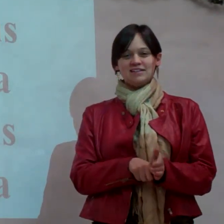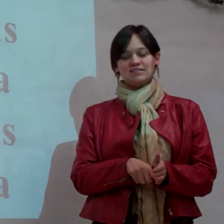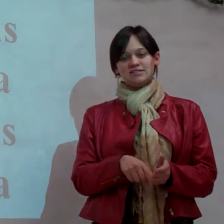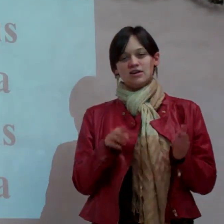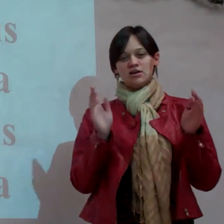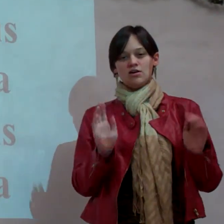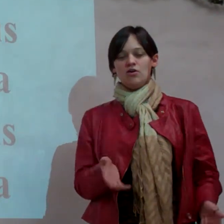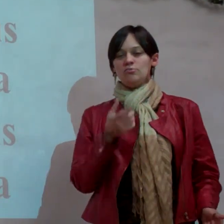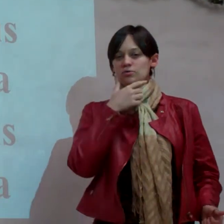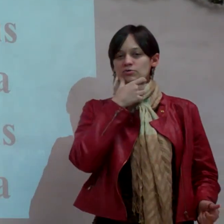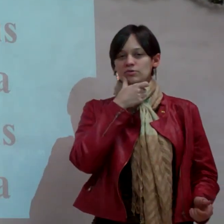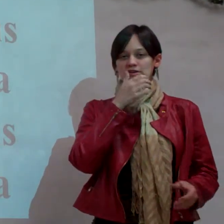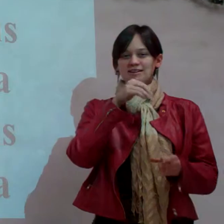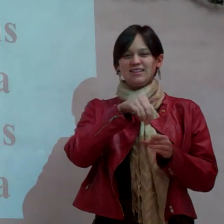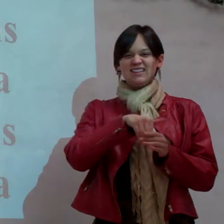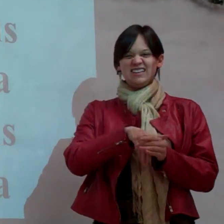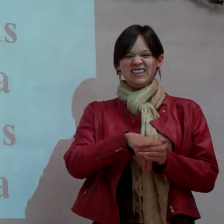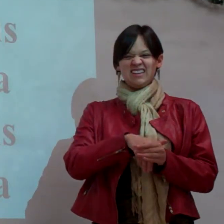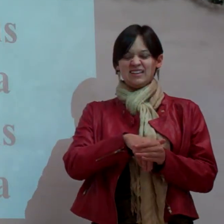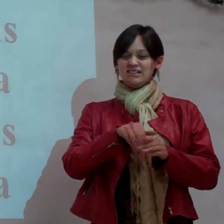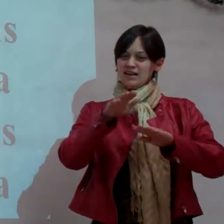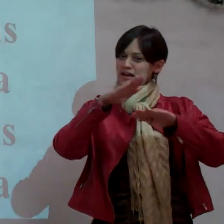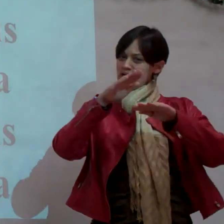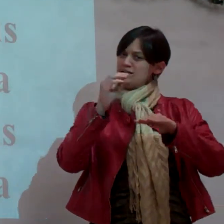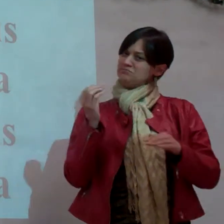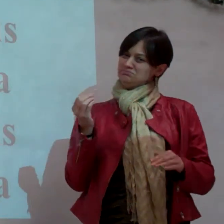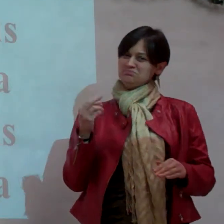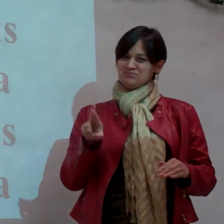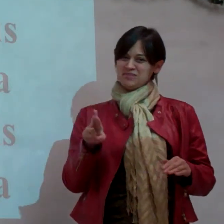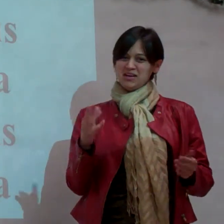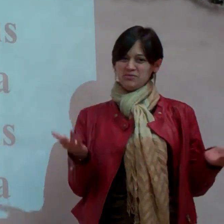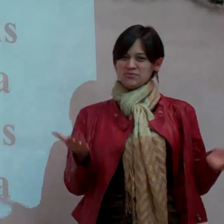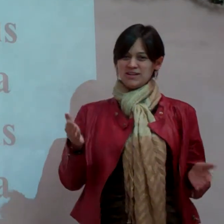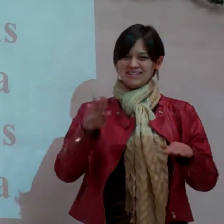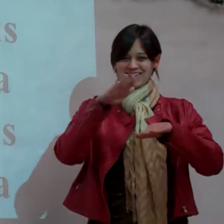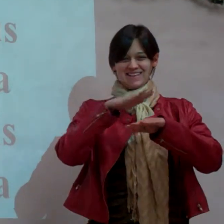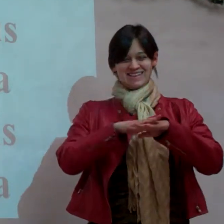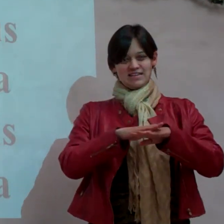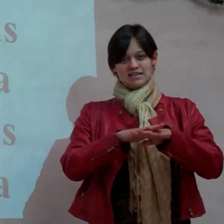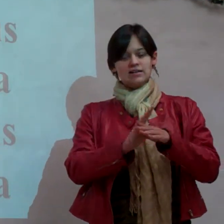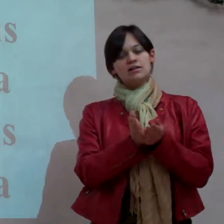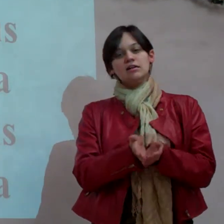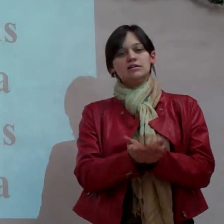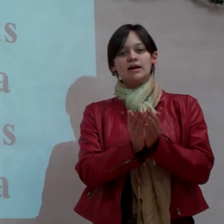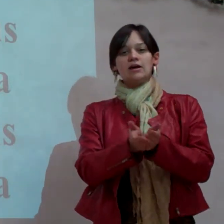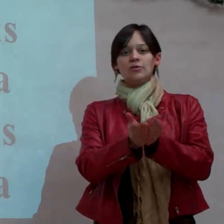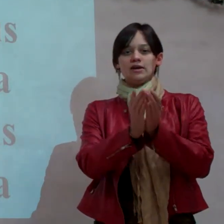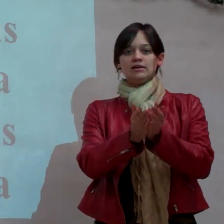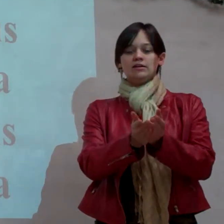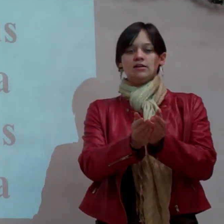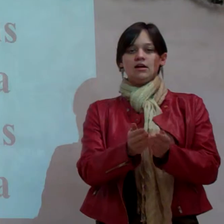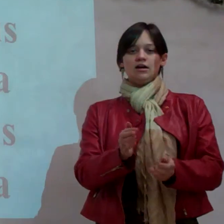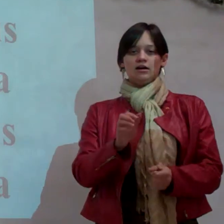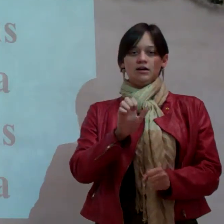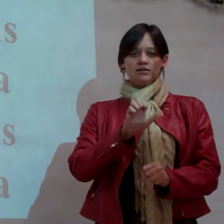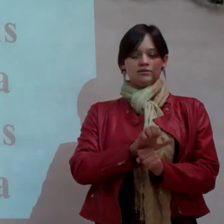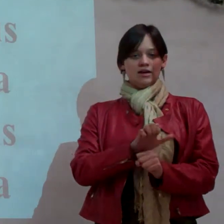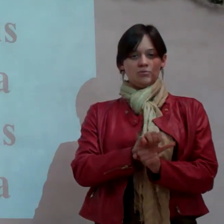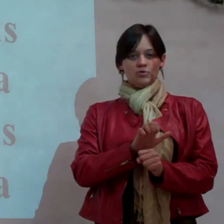est homo qui in, alfor passe in nave